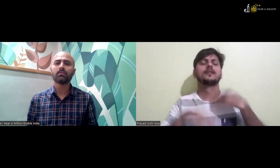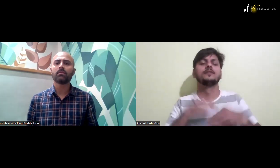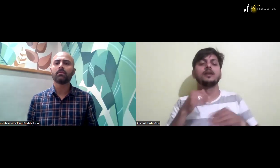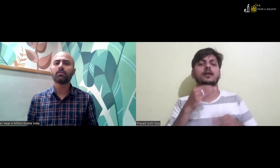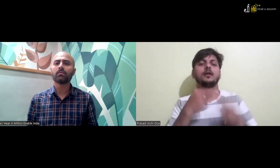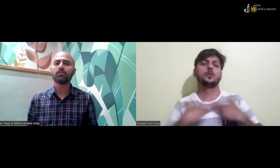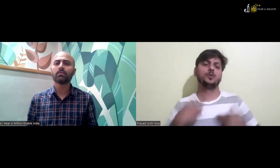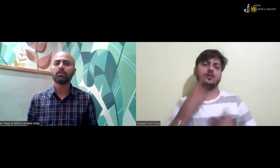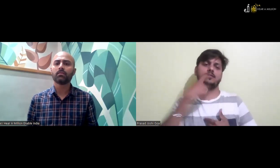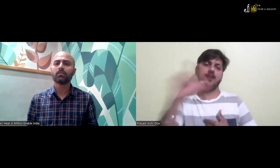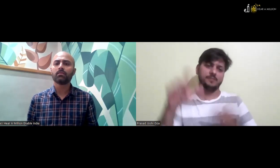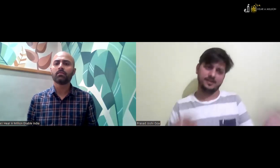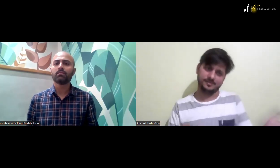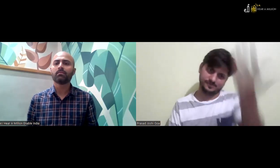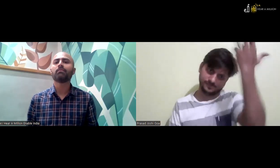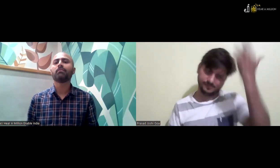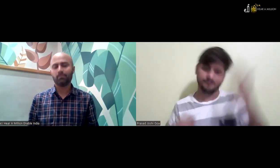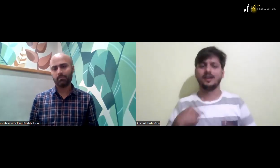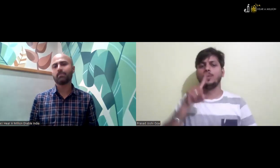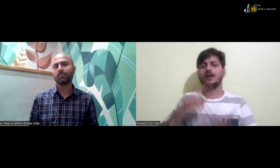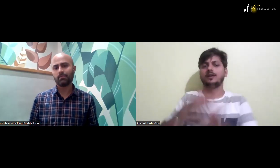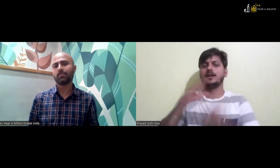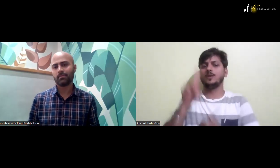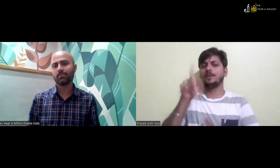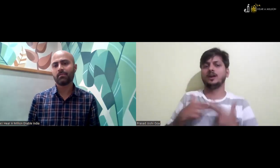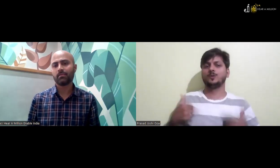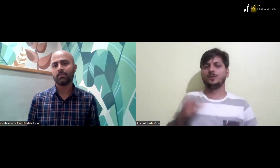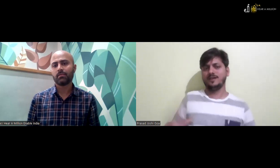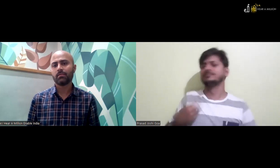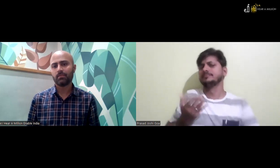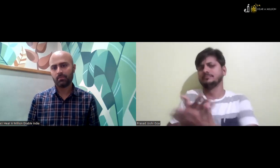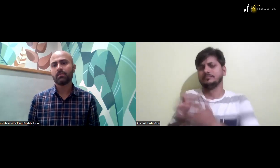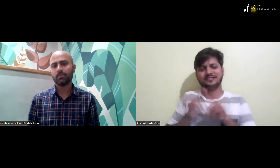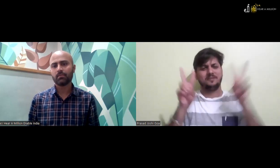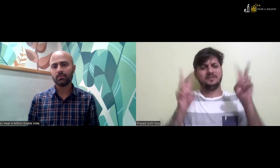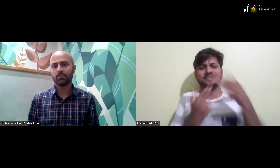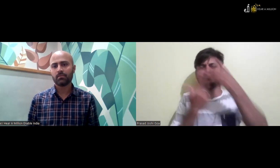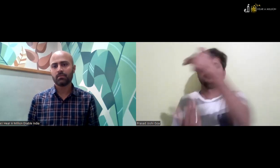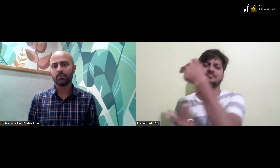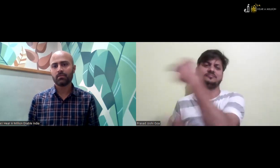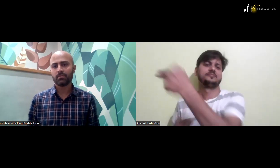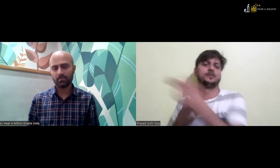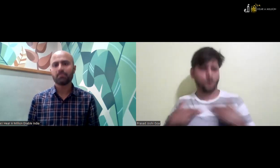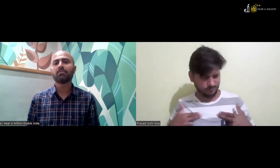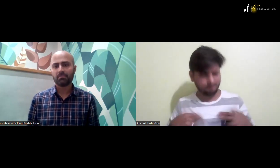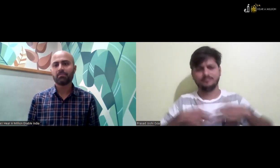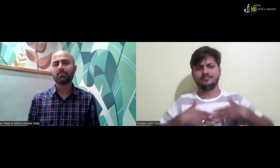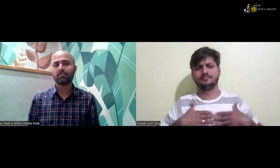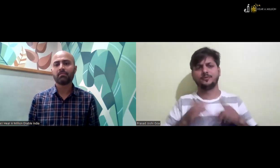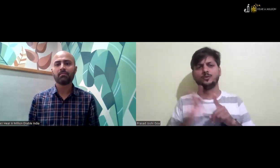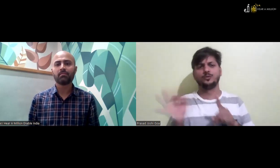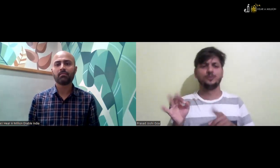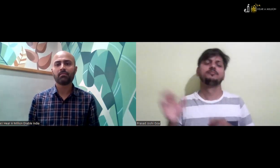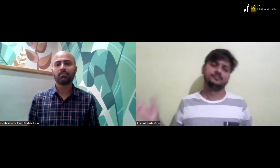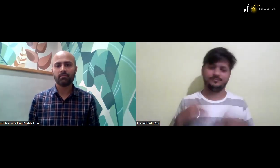they talked to me, and then they filed the court case. And then I just discussed with the lawyer in my